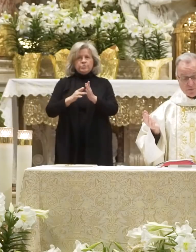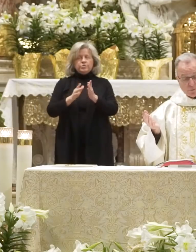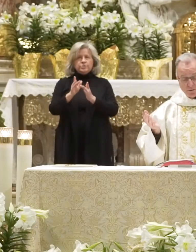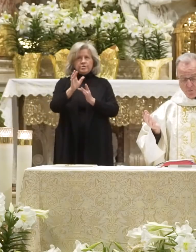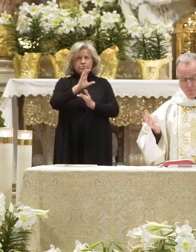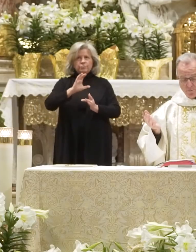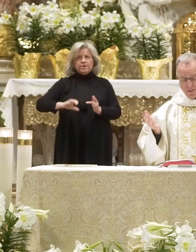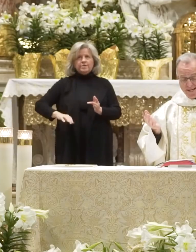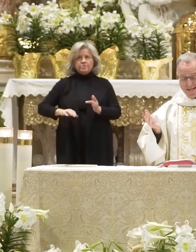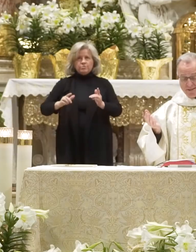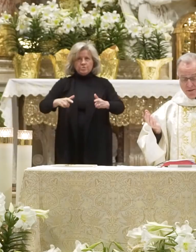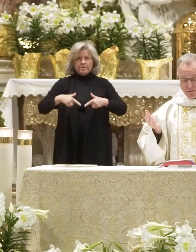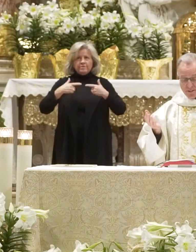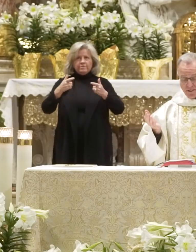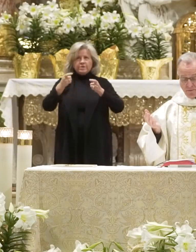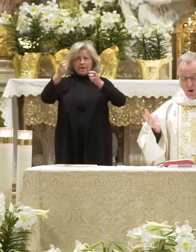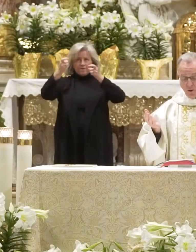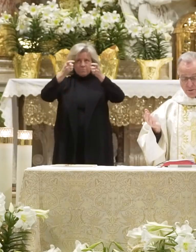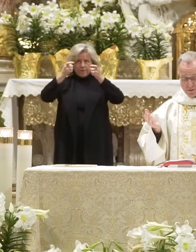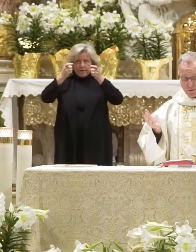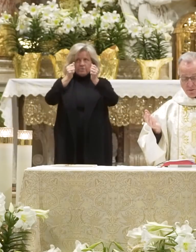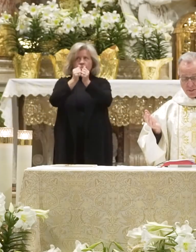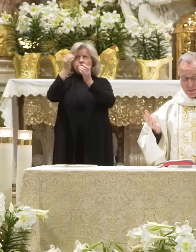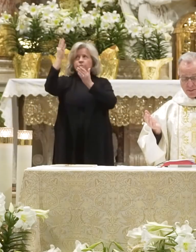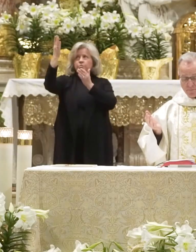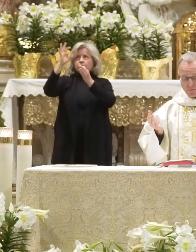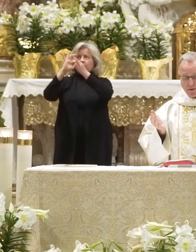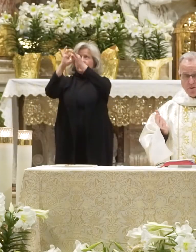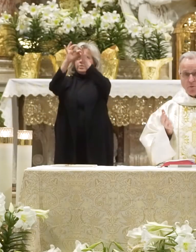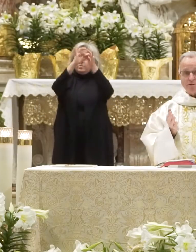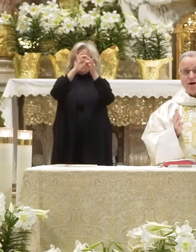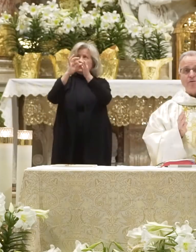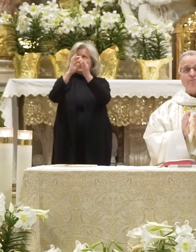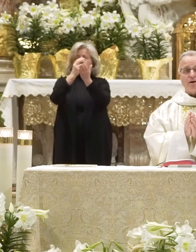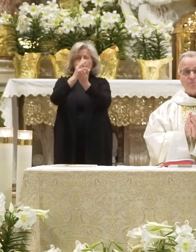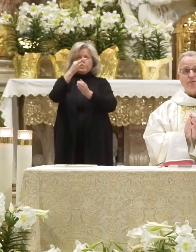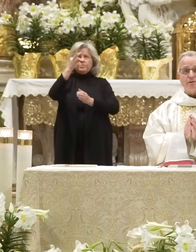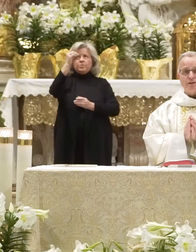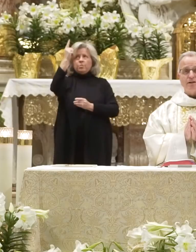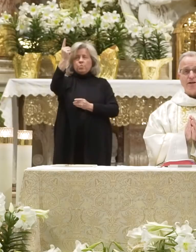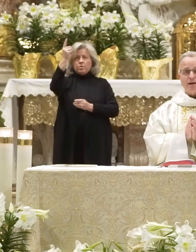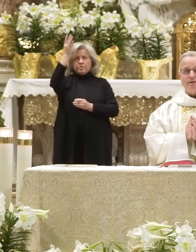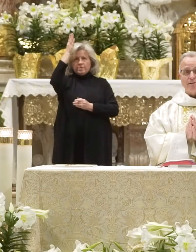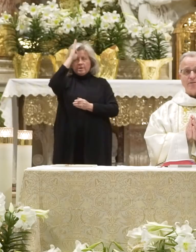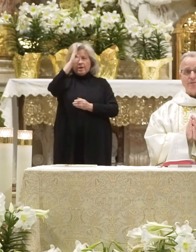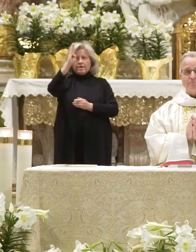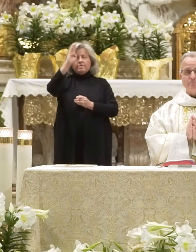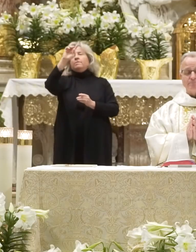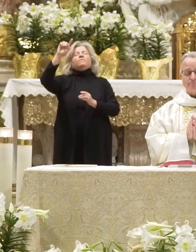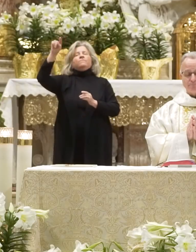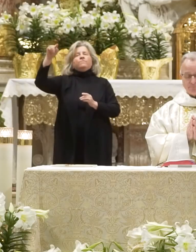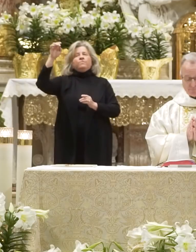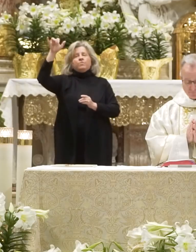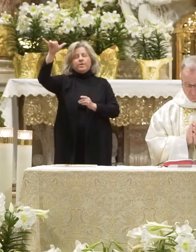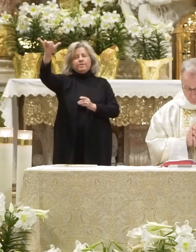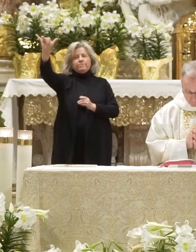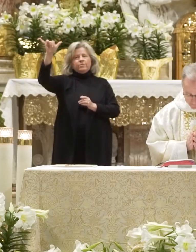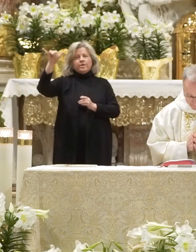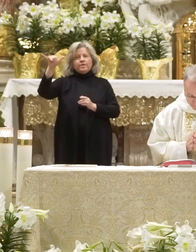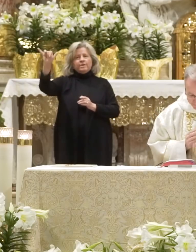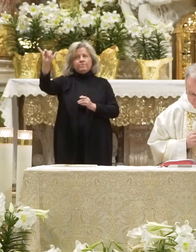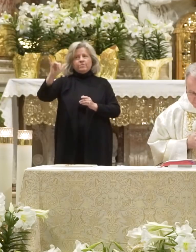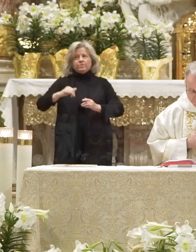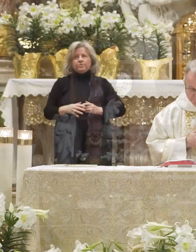and reigns with you in the unity of the Holy Spirit, one God forever and ever. Amen.